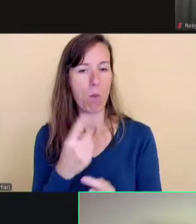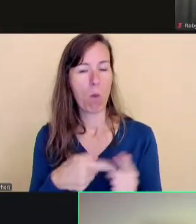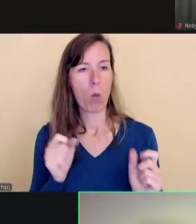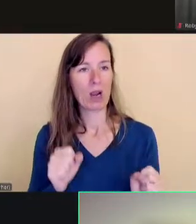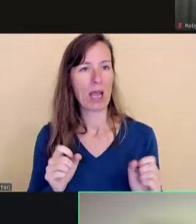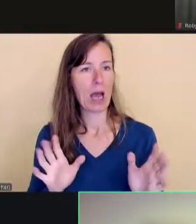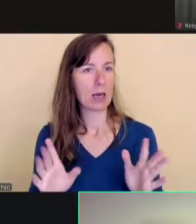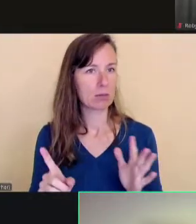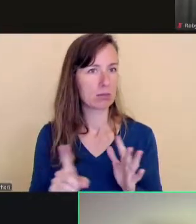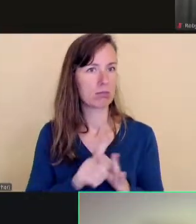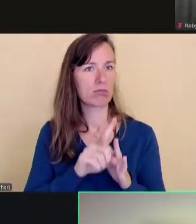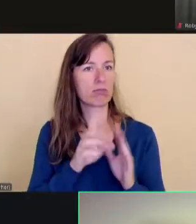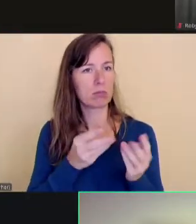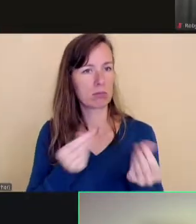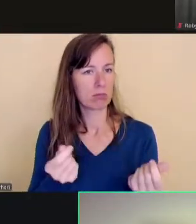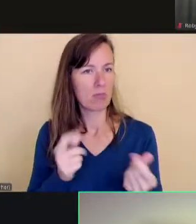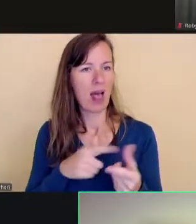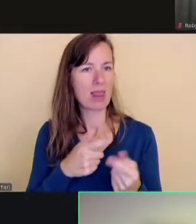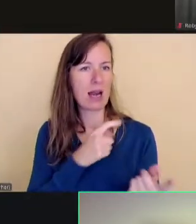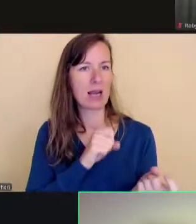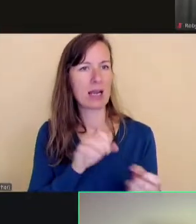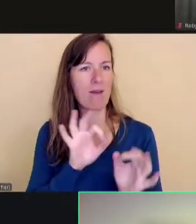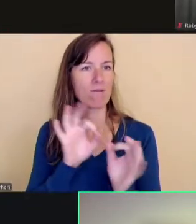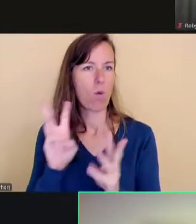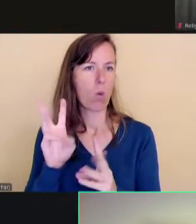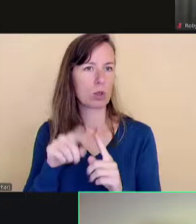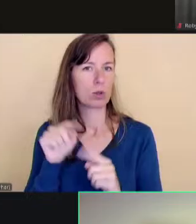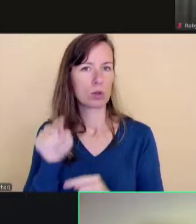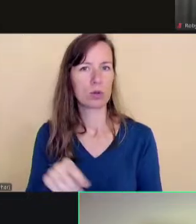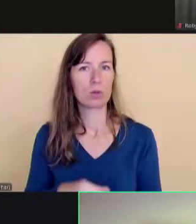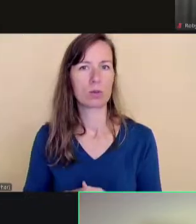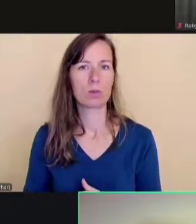then he can forward it on to you.